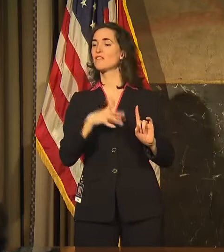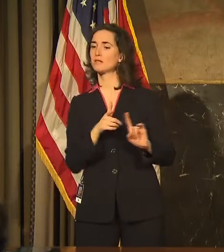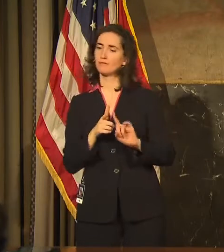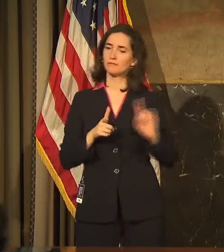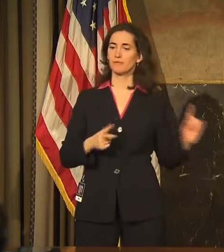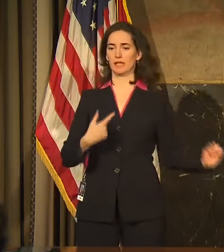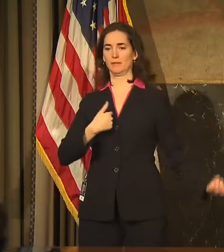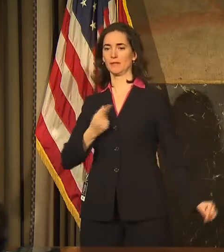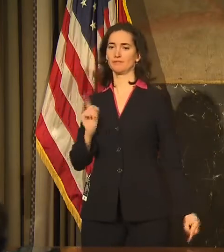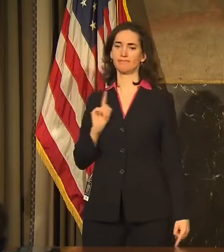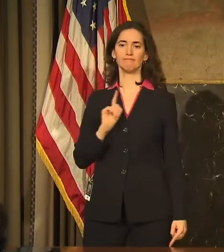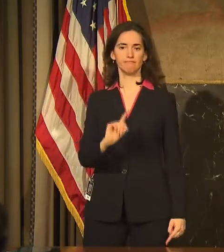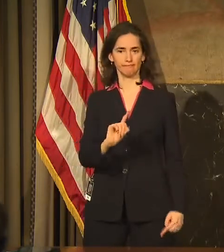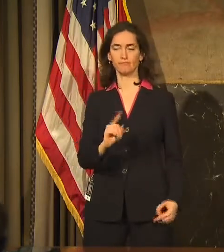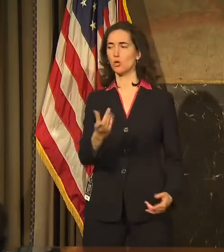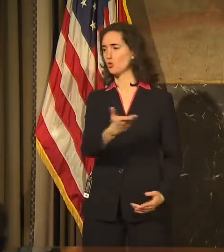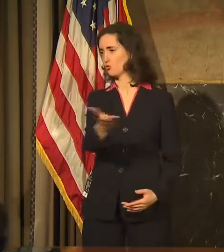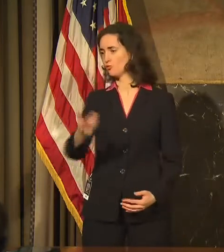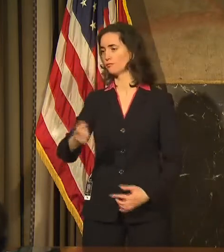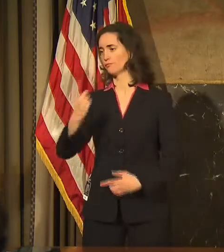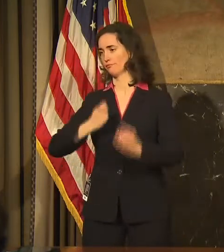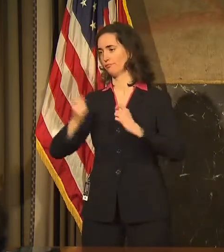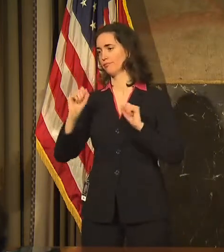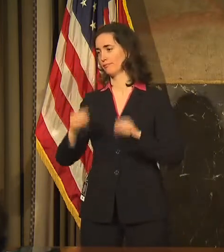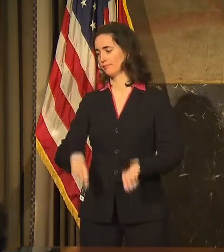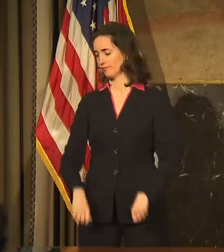take some of your questions as well.